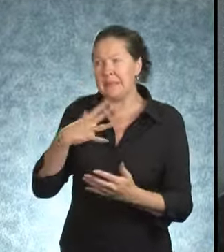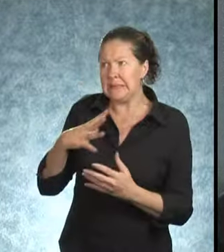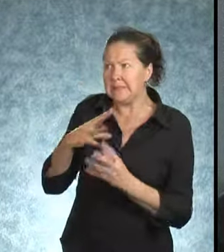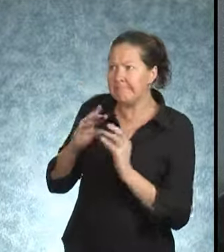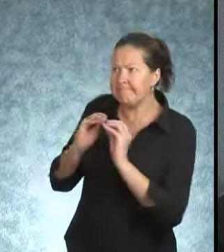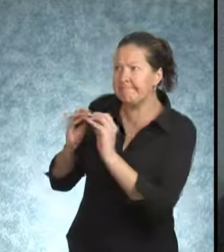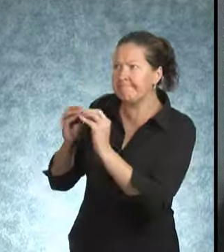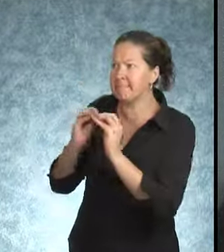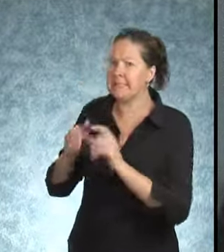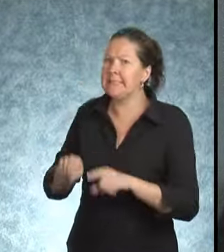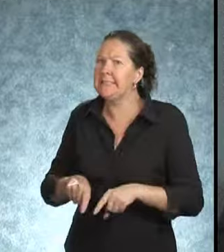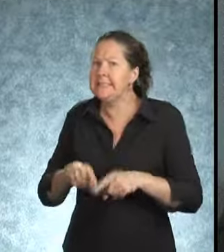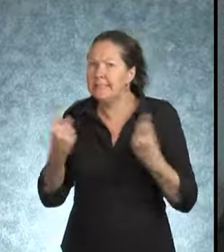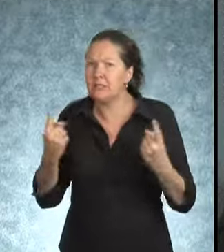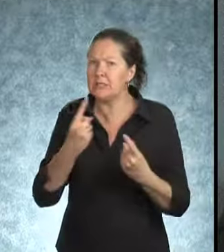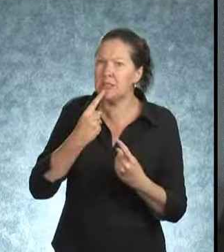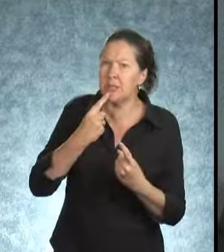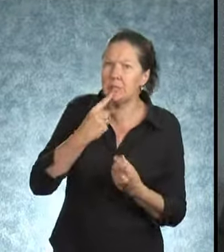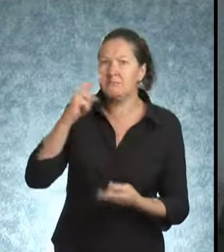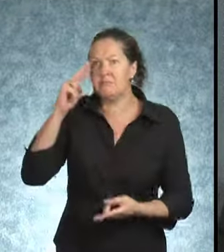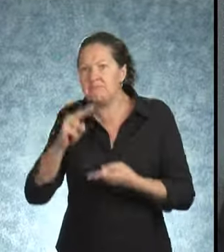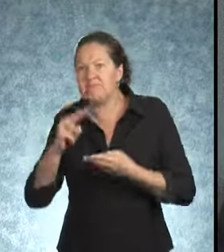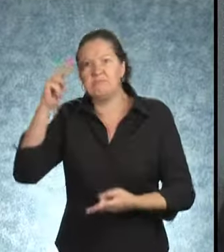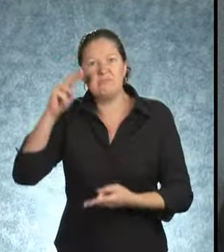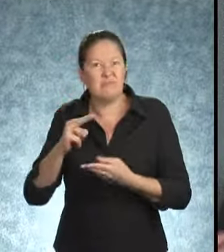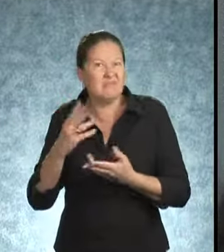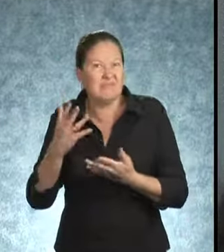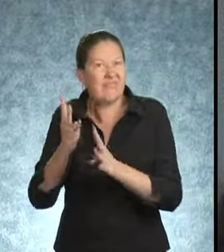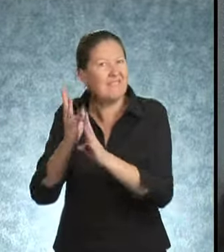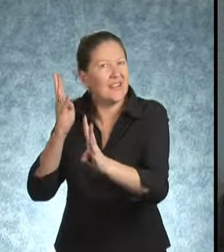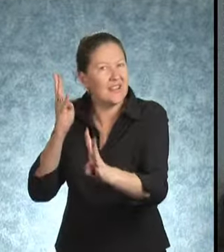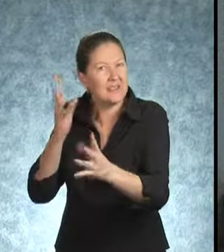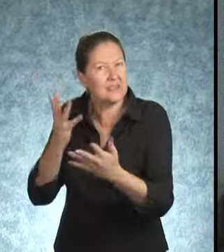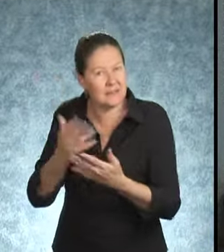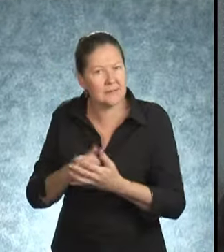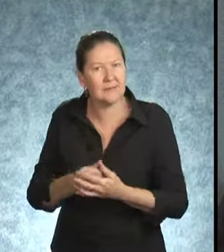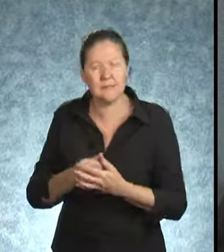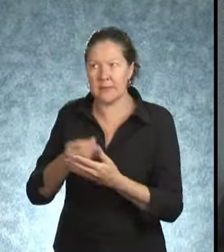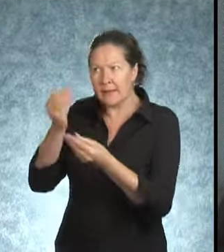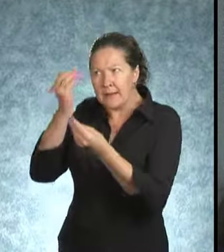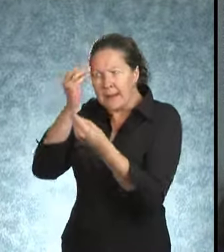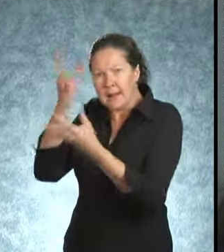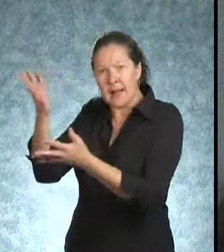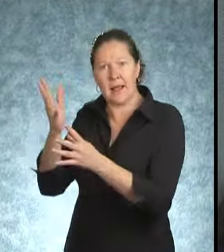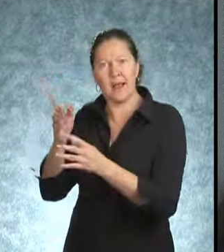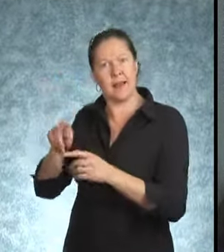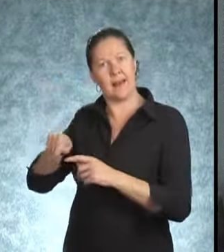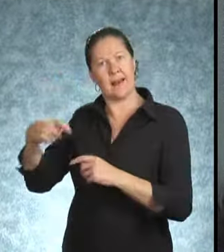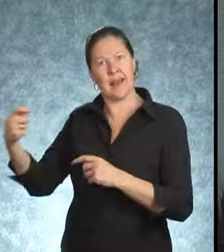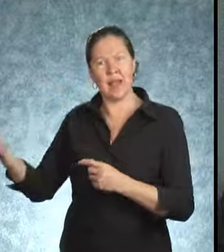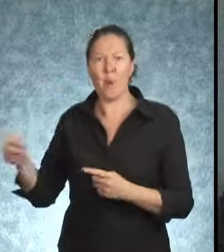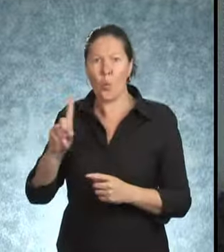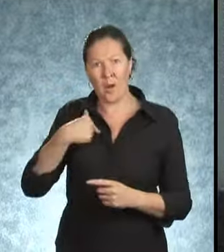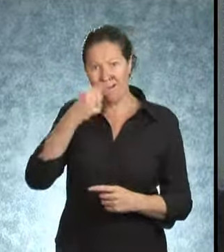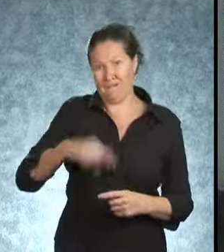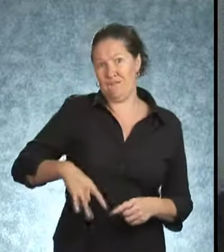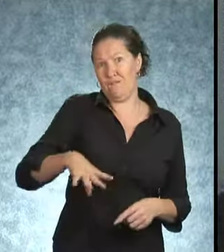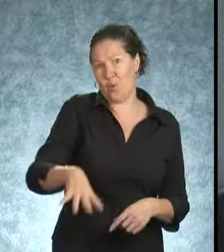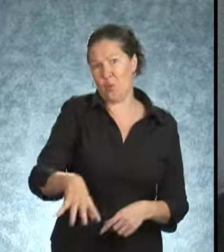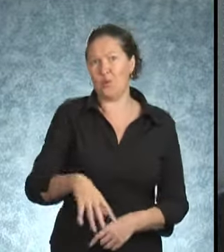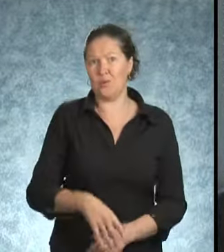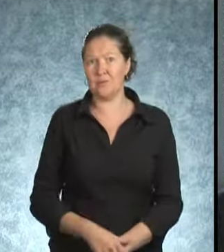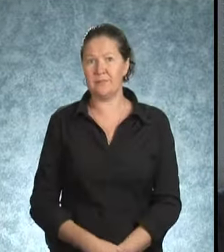to negotiate a different type of fencing. And give your neighbour some understanding of what is affordable for